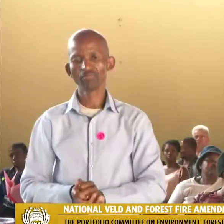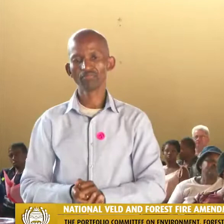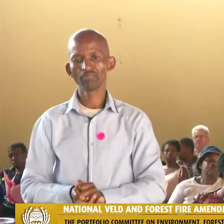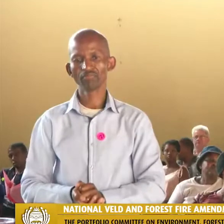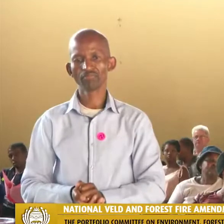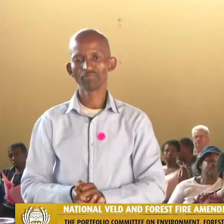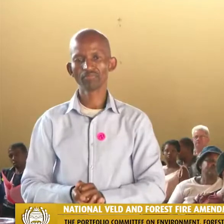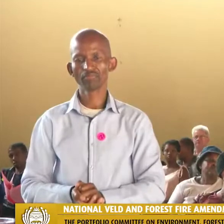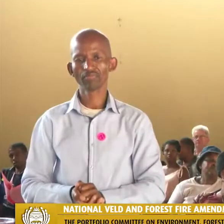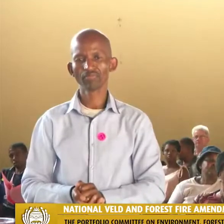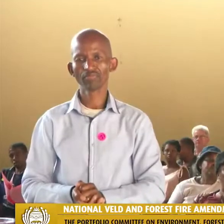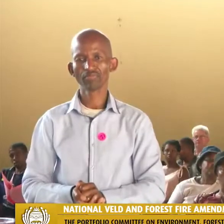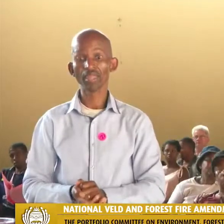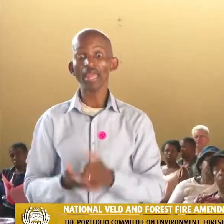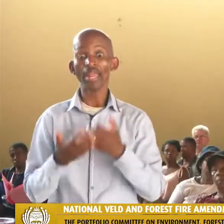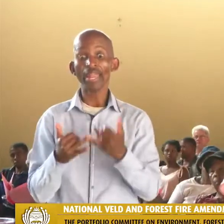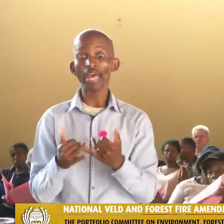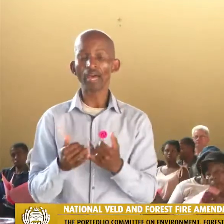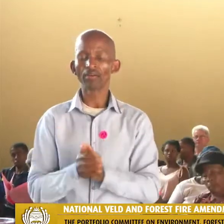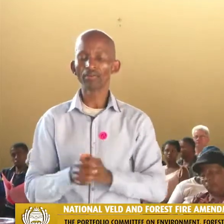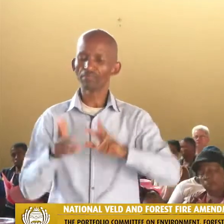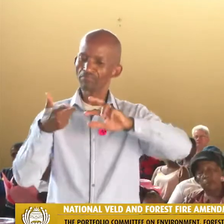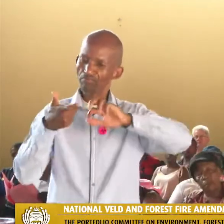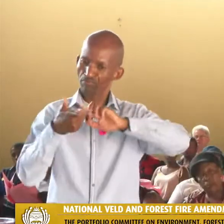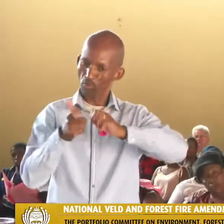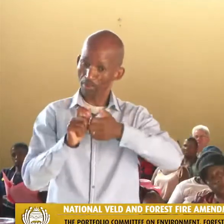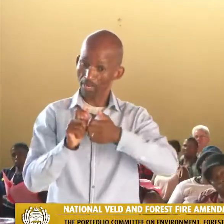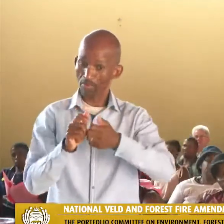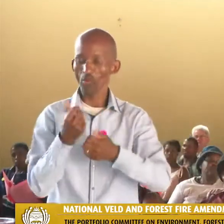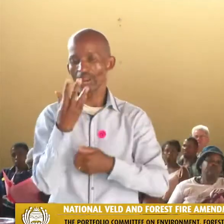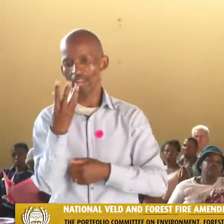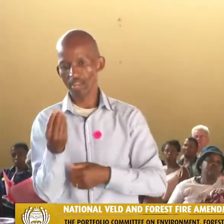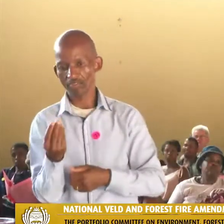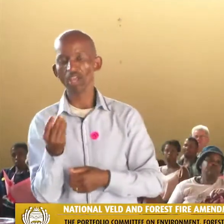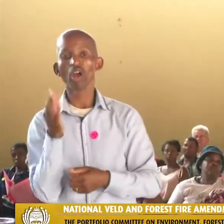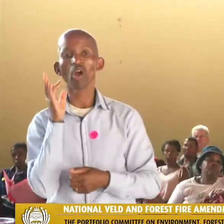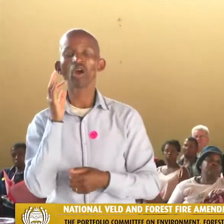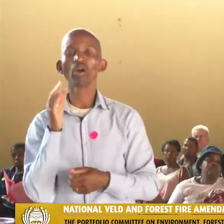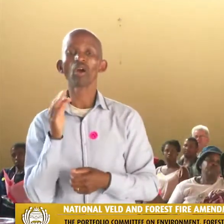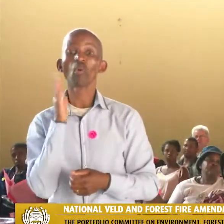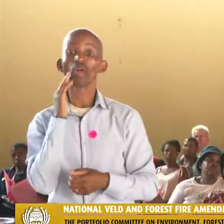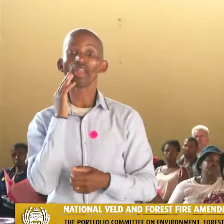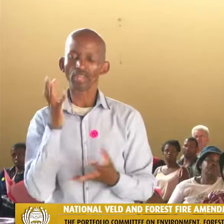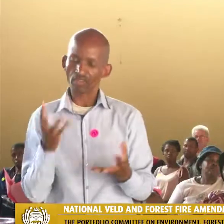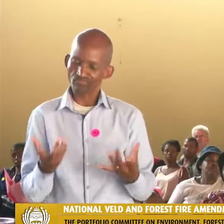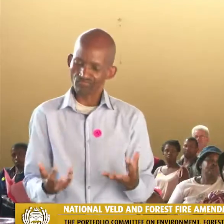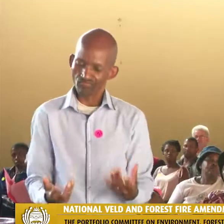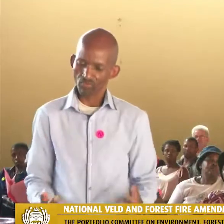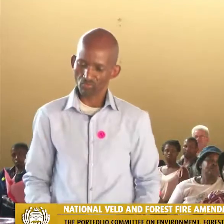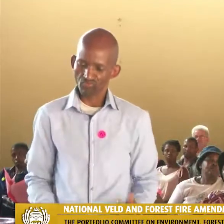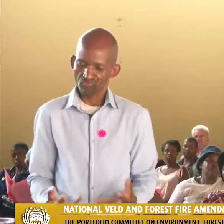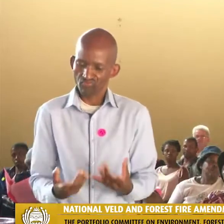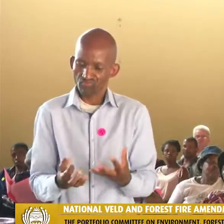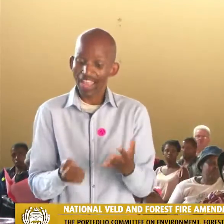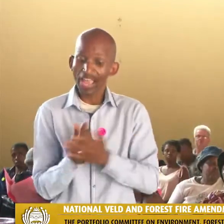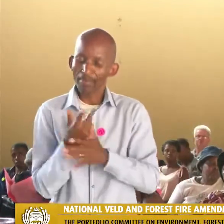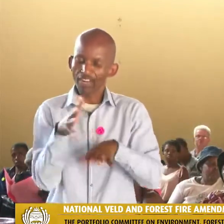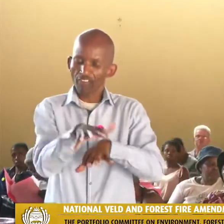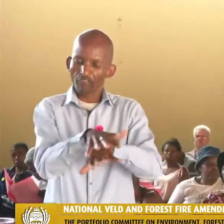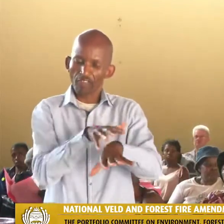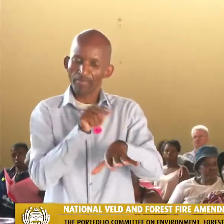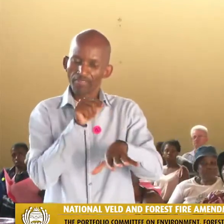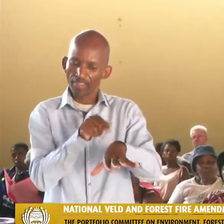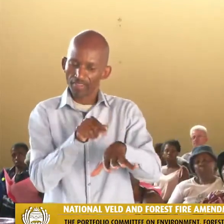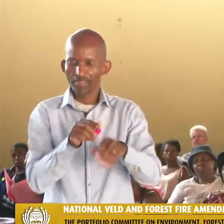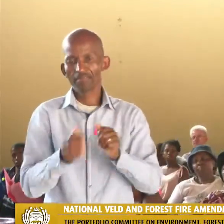fields. So bothata bo tla mo e leng gore ga go tshwanetse gore mollo o tshware mo tsone mo one masimo ao. Our